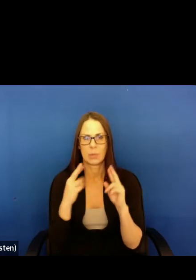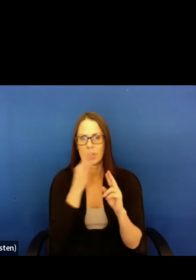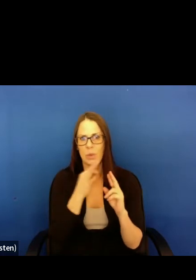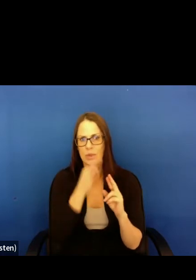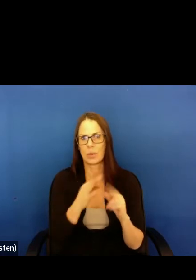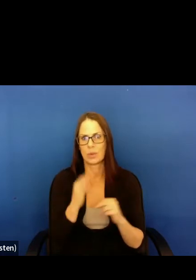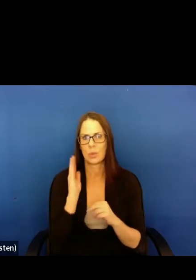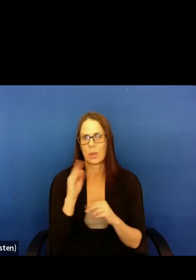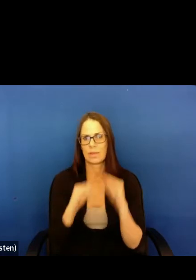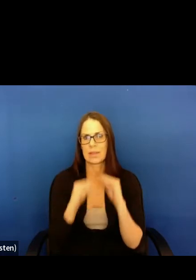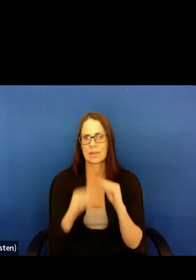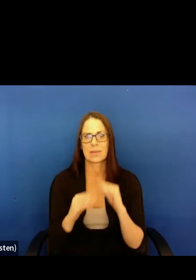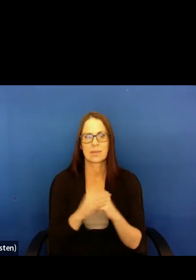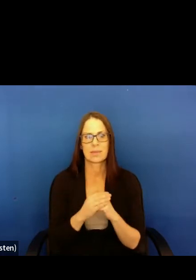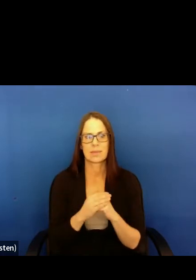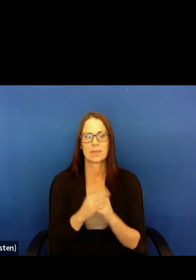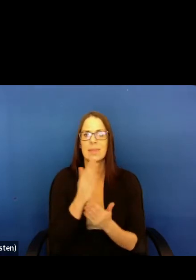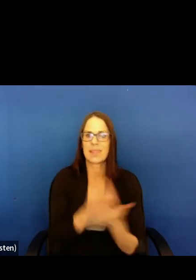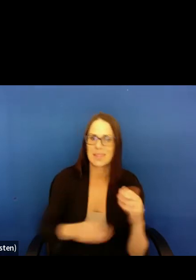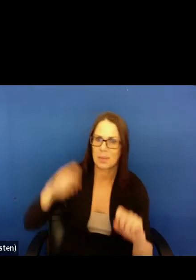than at some point, I should say.